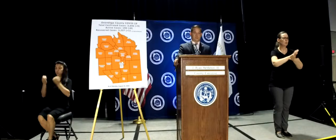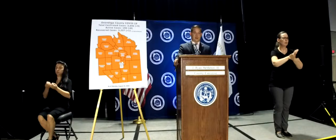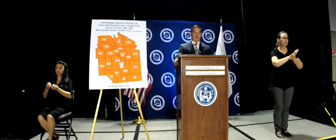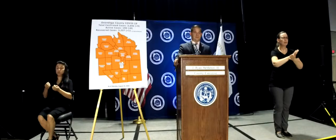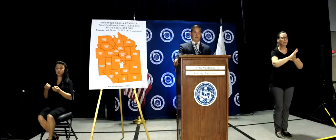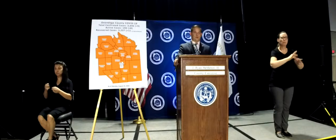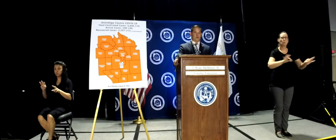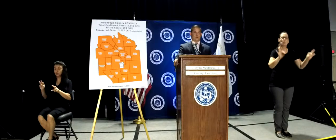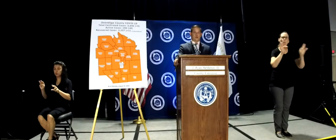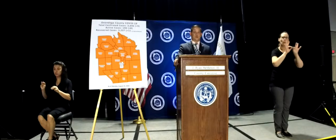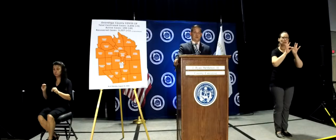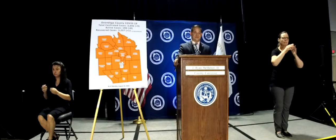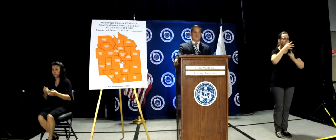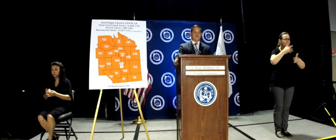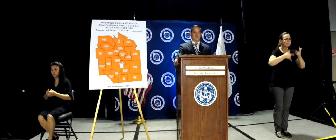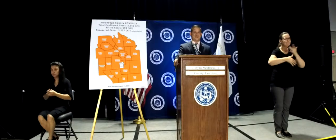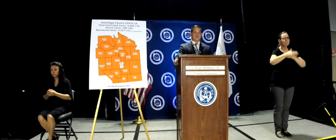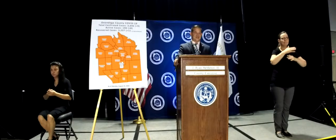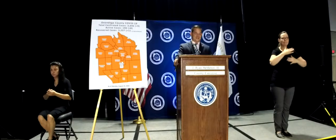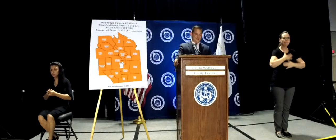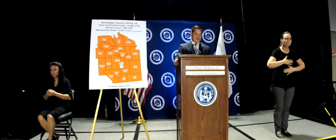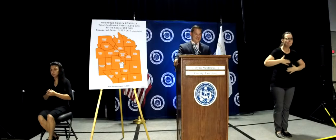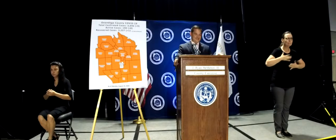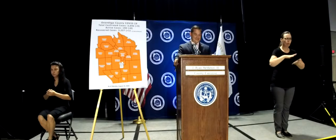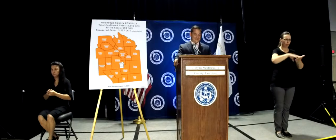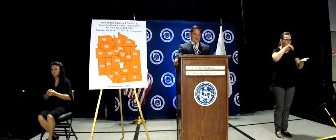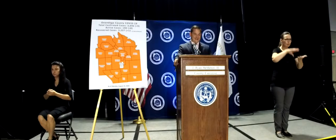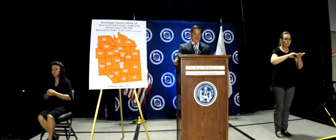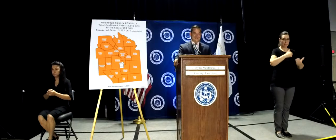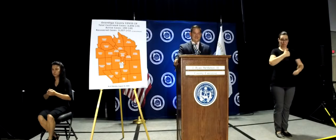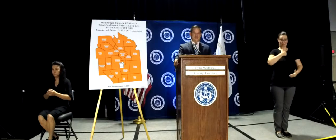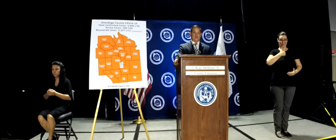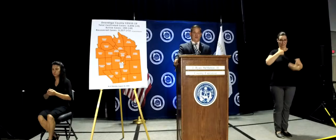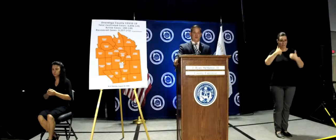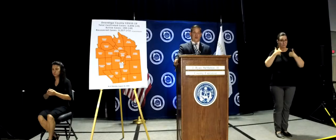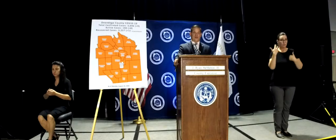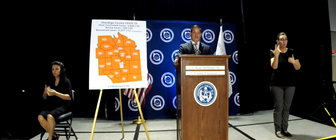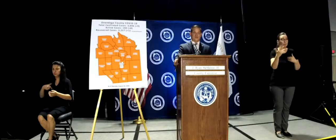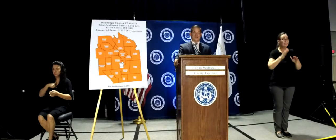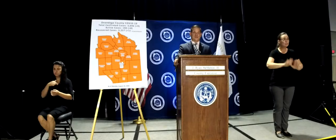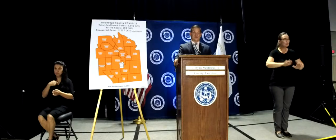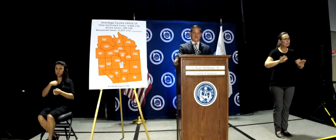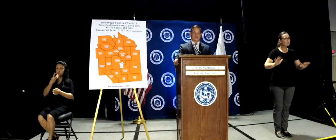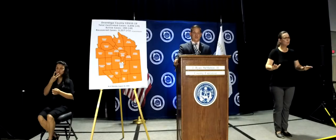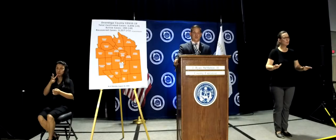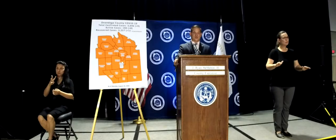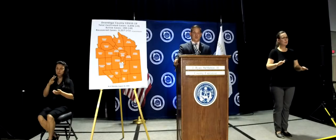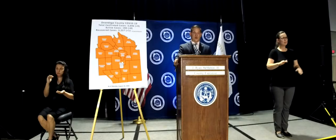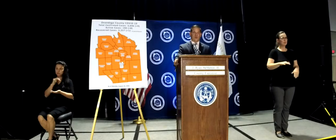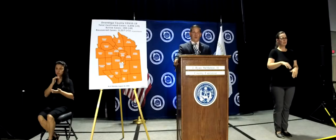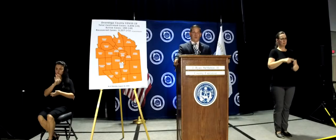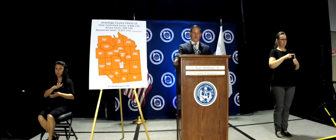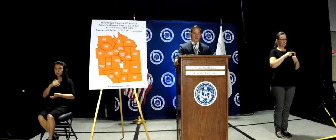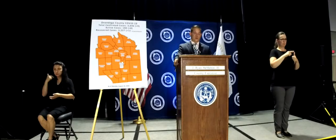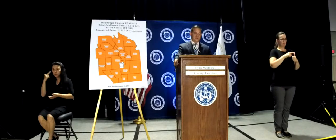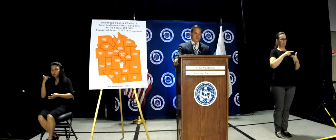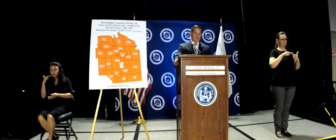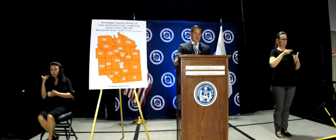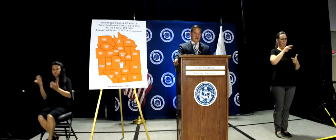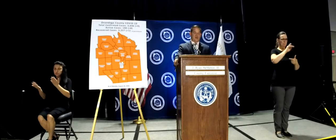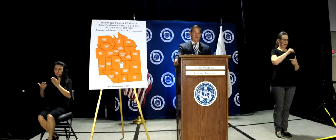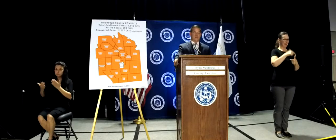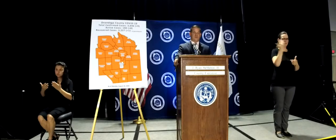good. Anyone who tells me that the kids did very well and it was easy for the teachers to do it all the way it worked, it